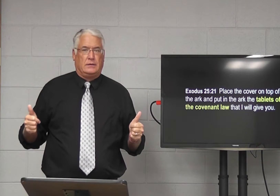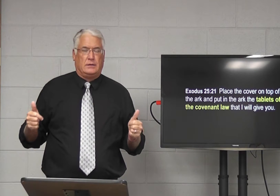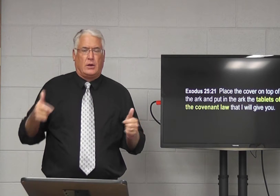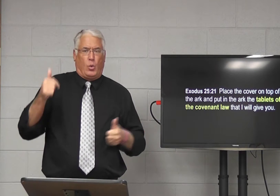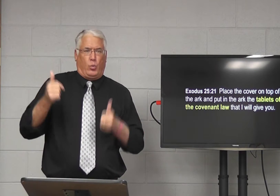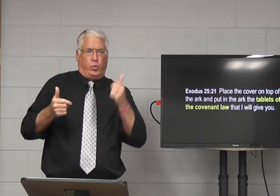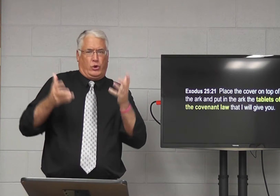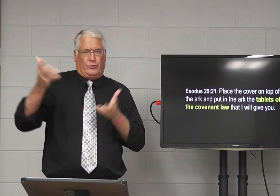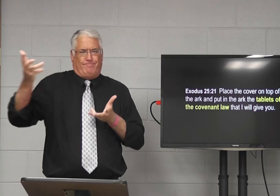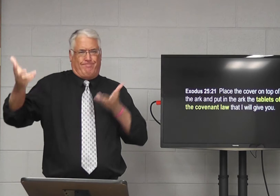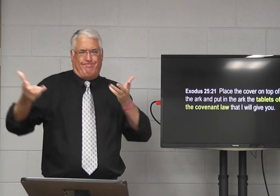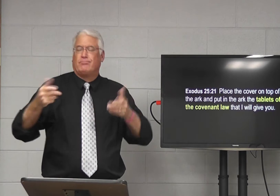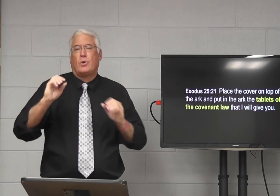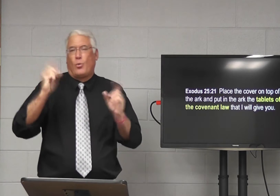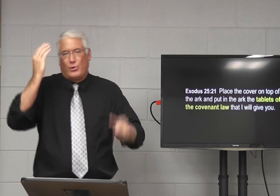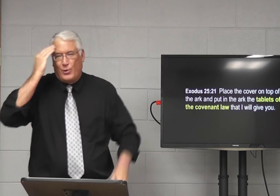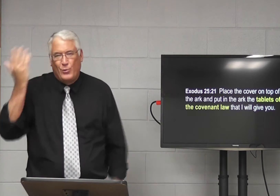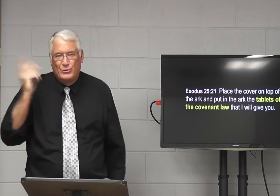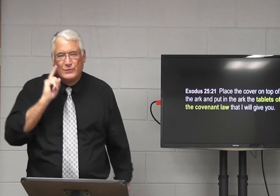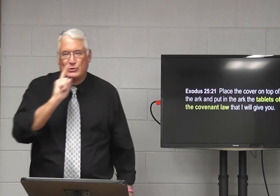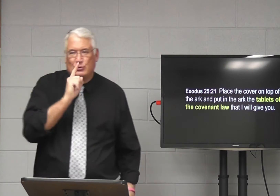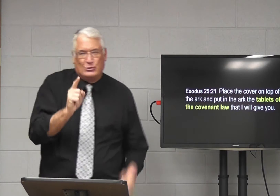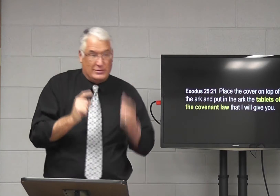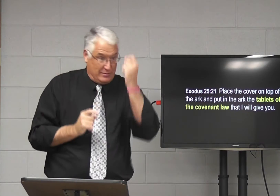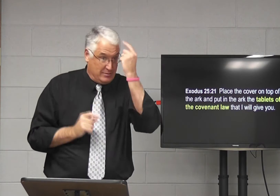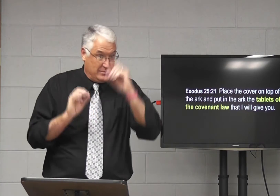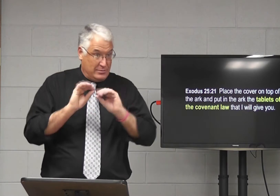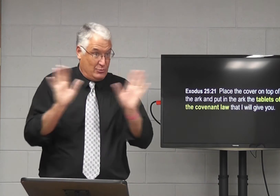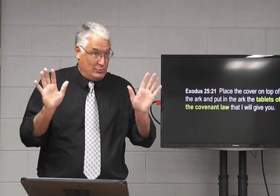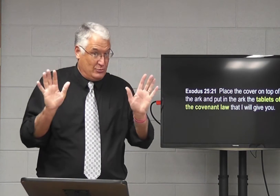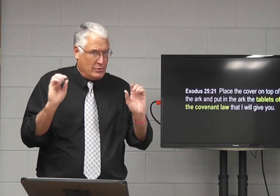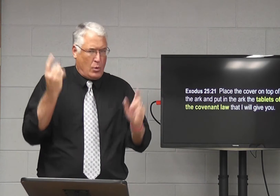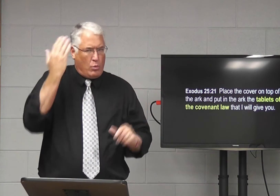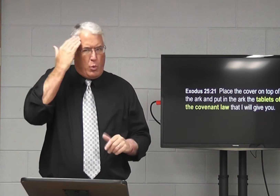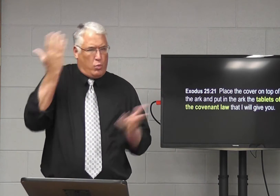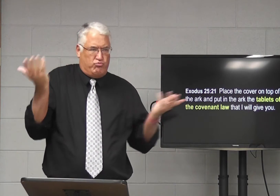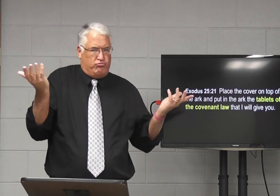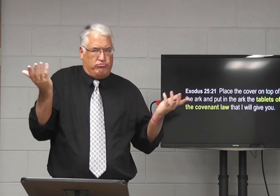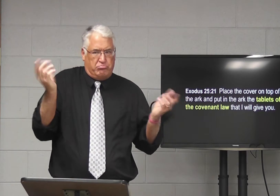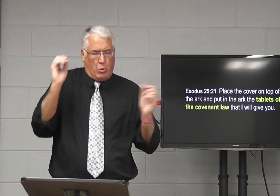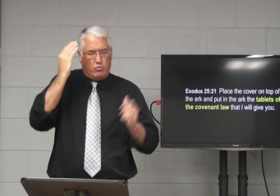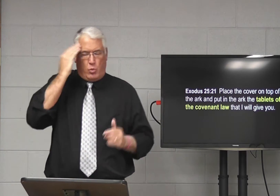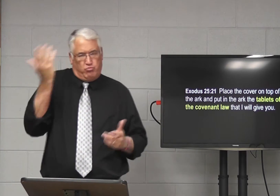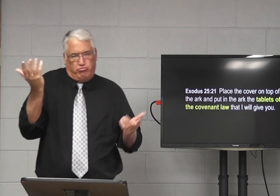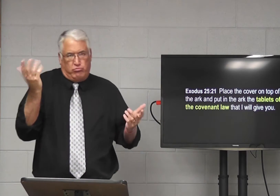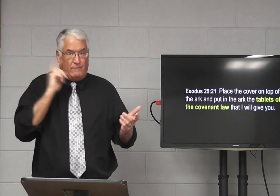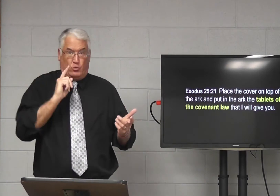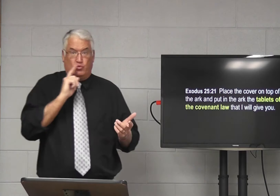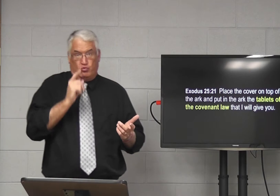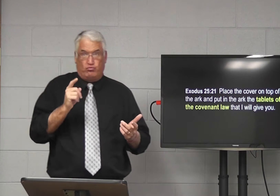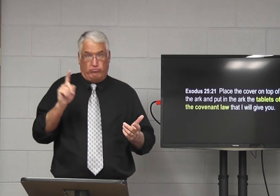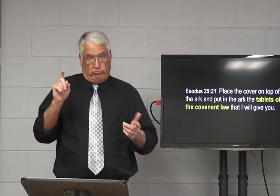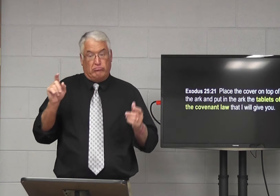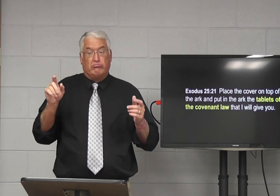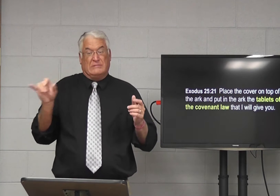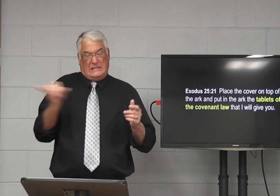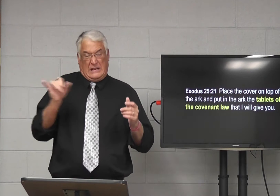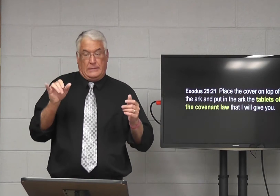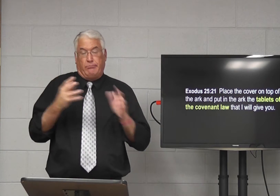But then some people believe that the tablets were copies of each other. So, you know, nobody really knows for sure